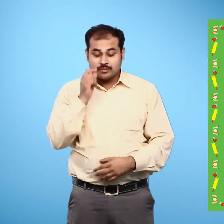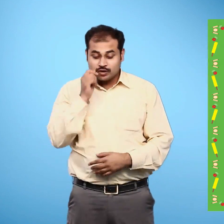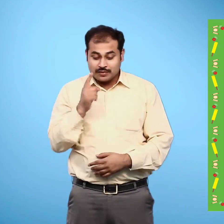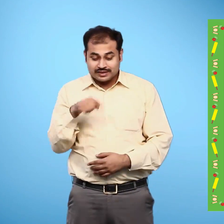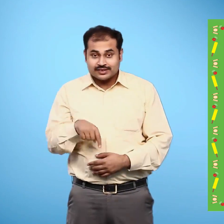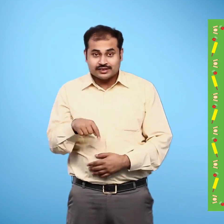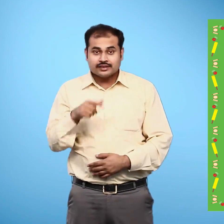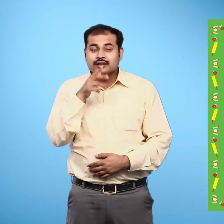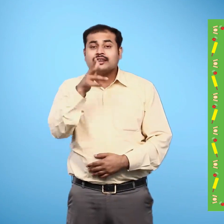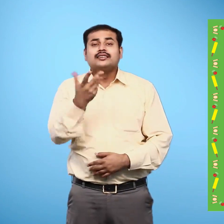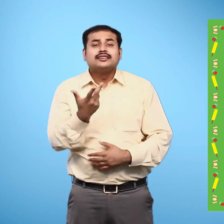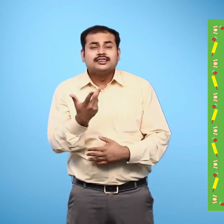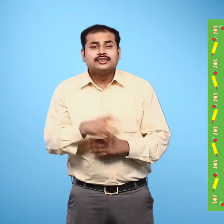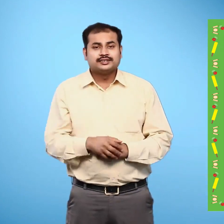Boy 1 is saying,